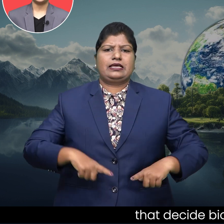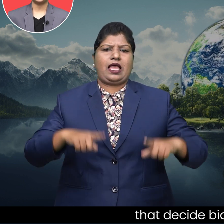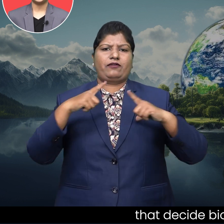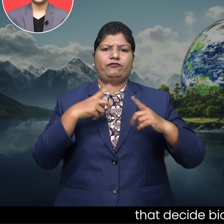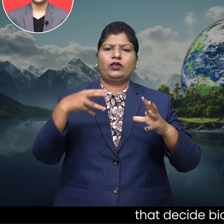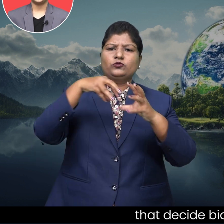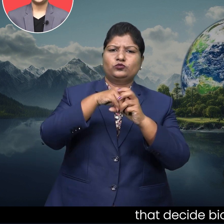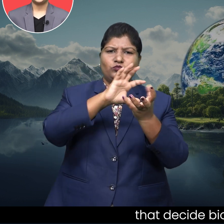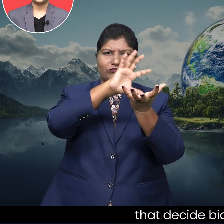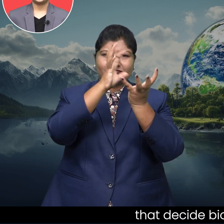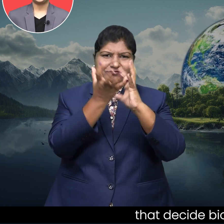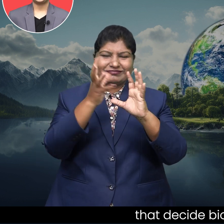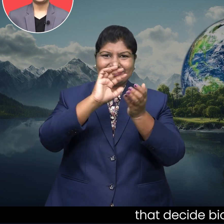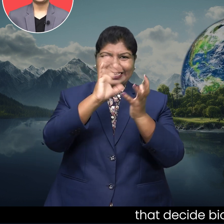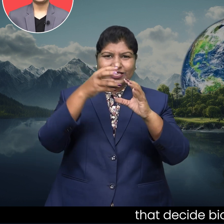area.